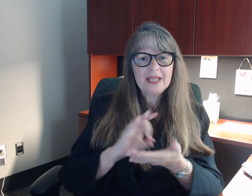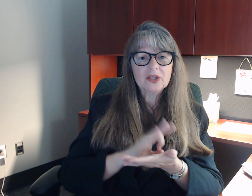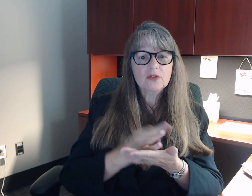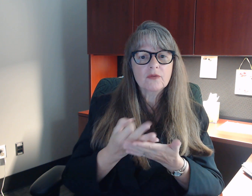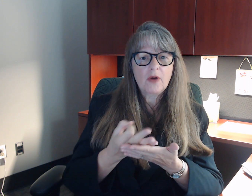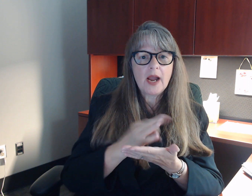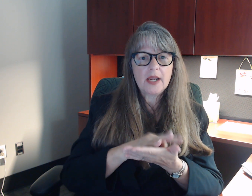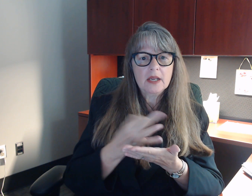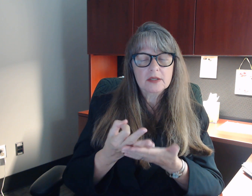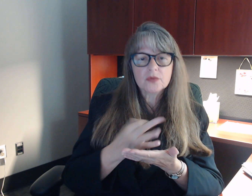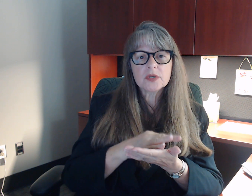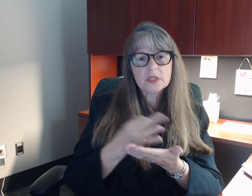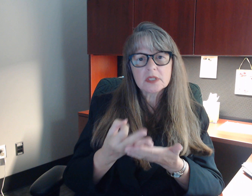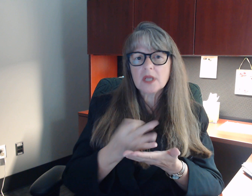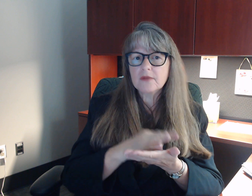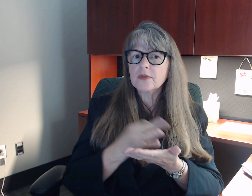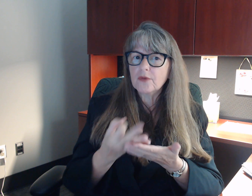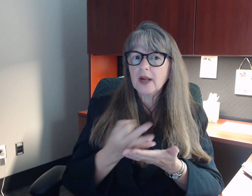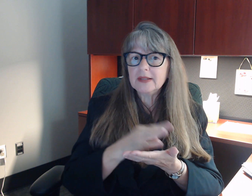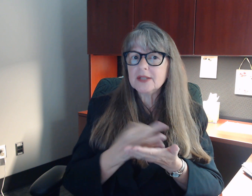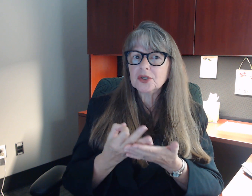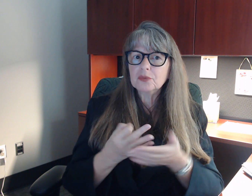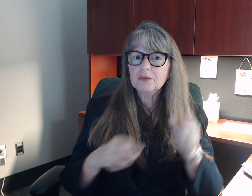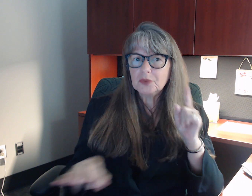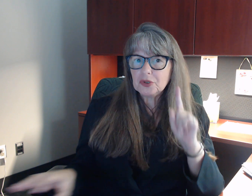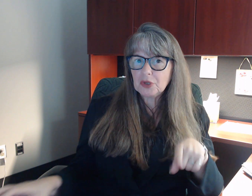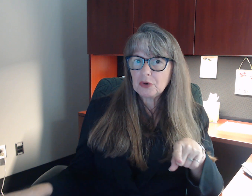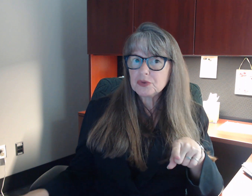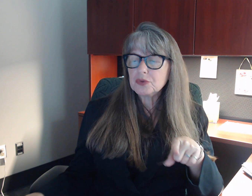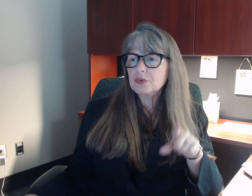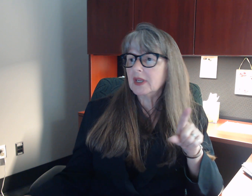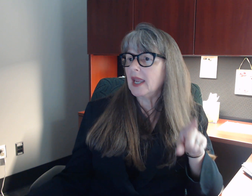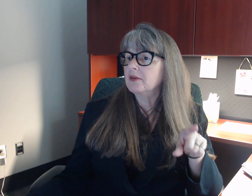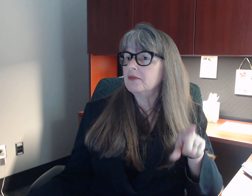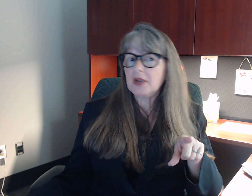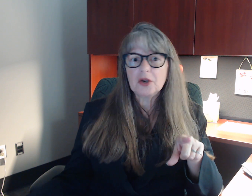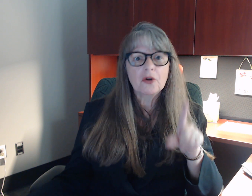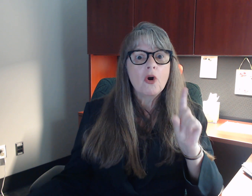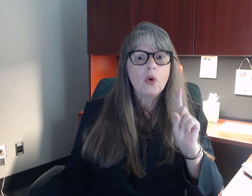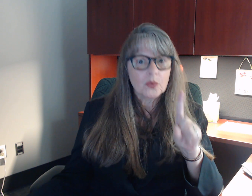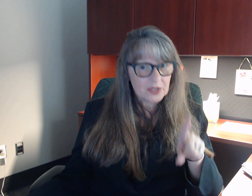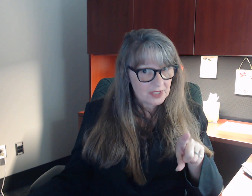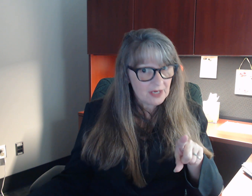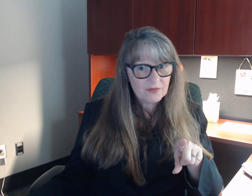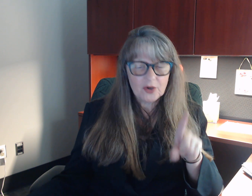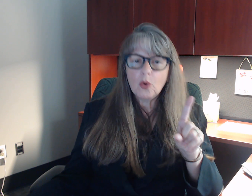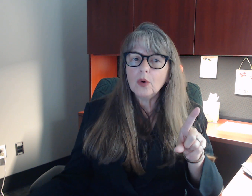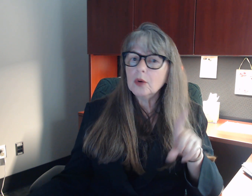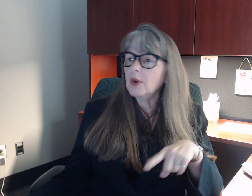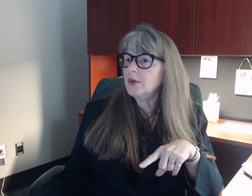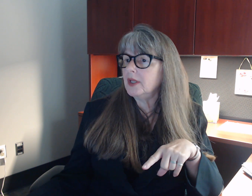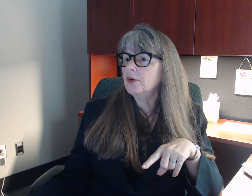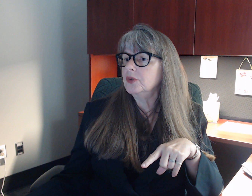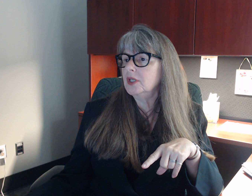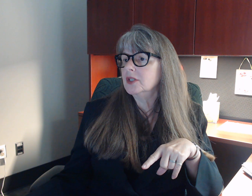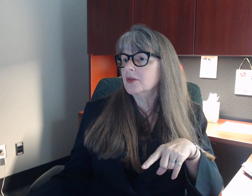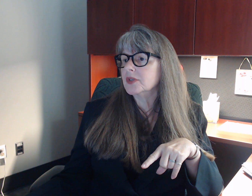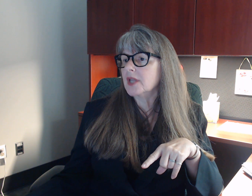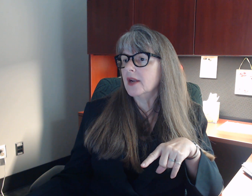do fried. So this is the sign for fried. That's a good one when you go to the county fair or the state fair or a rodeo. You need to know the sign